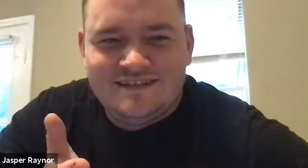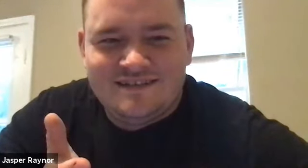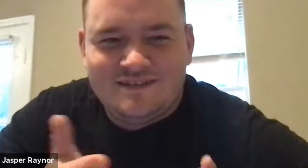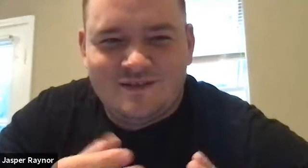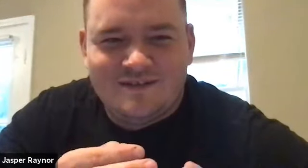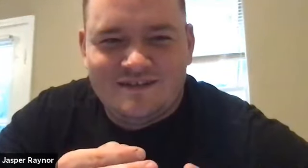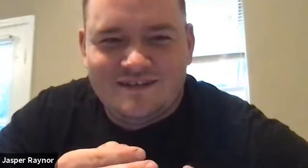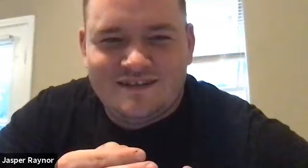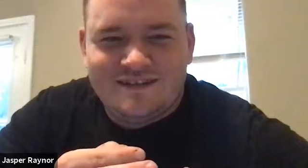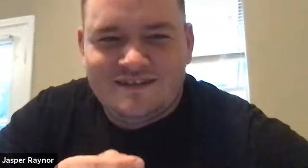I think so.